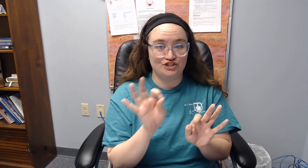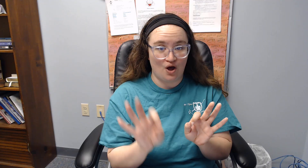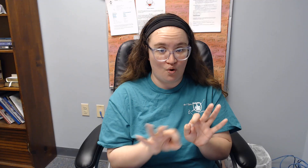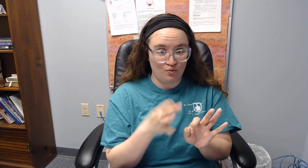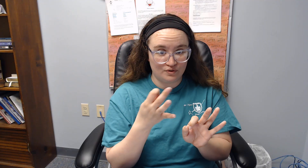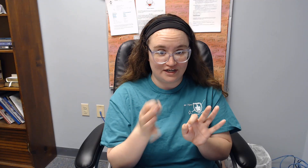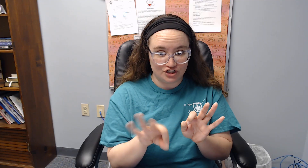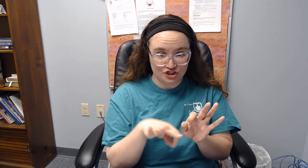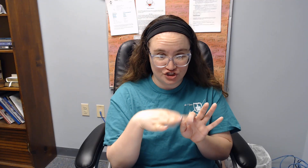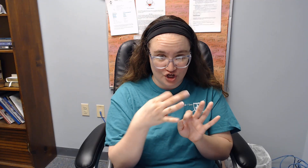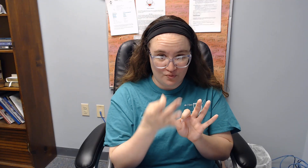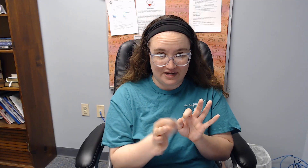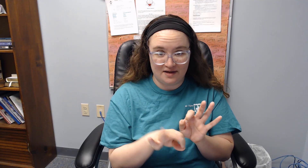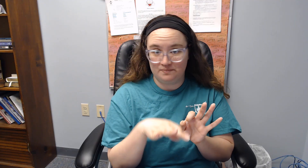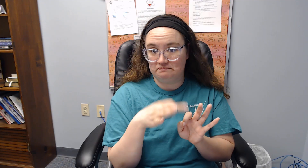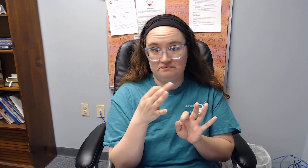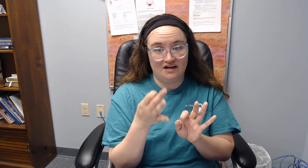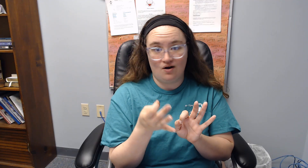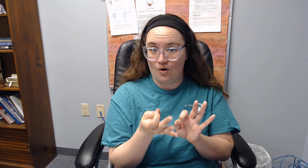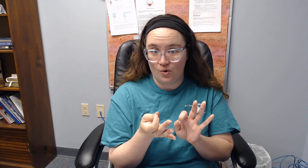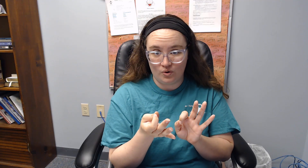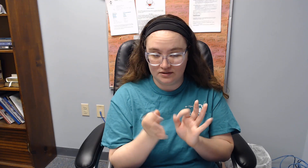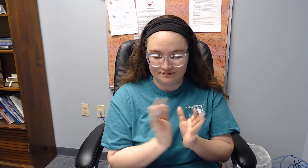sew, like you're sewing up a hole.